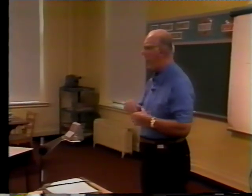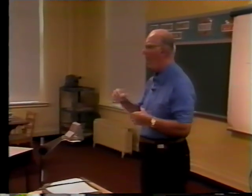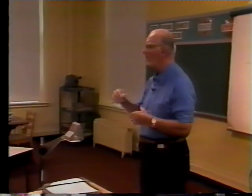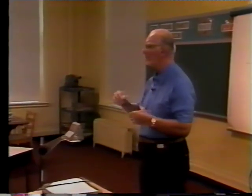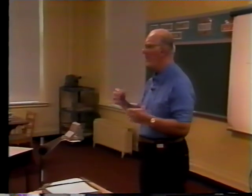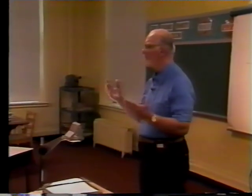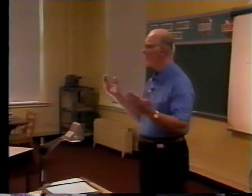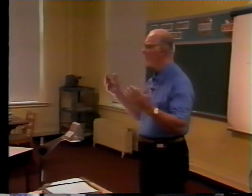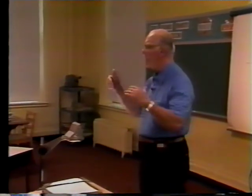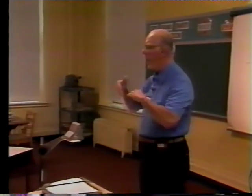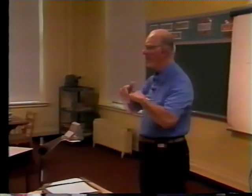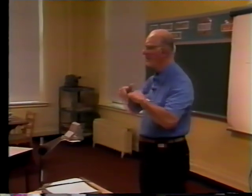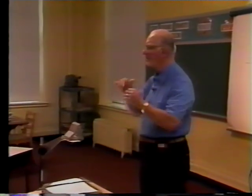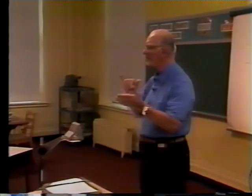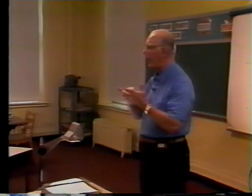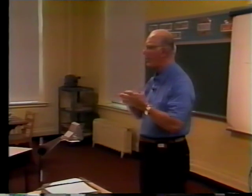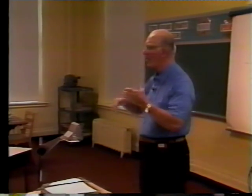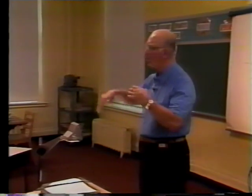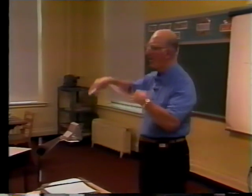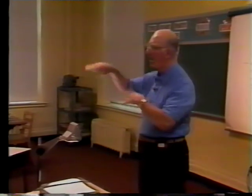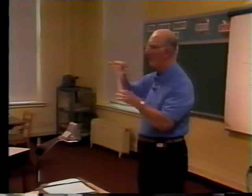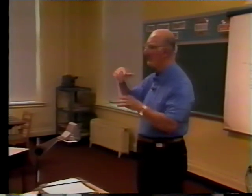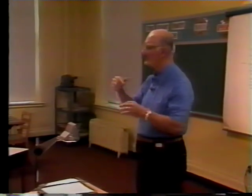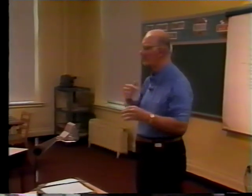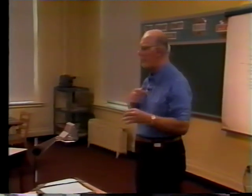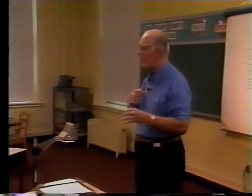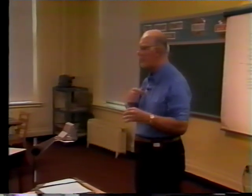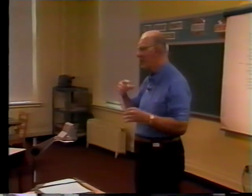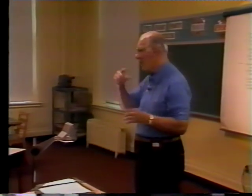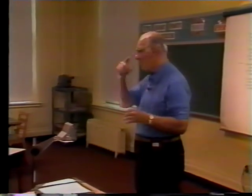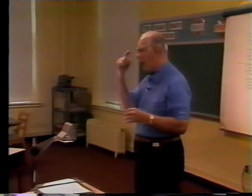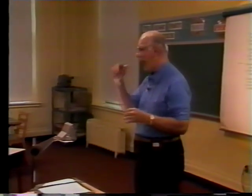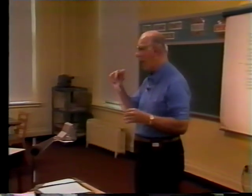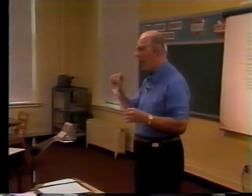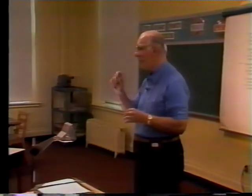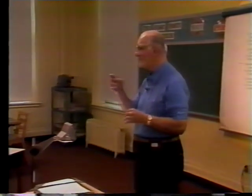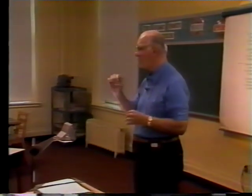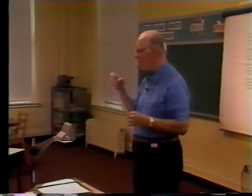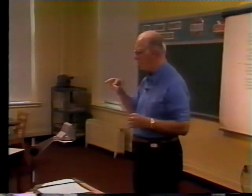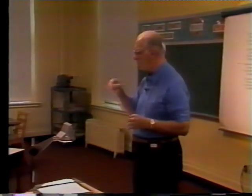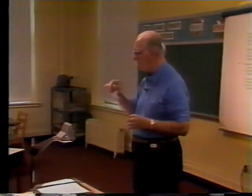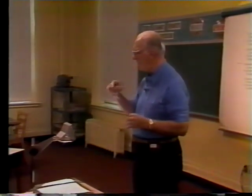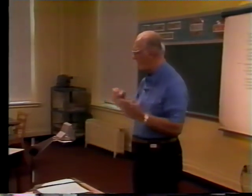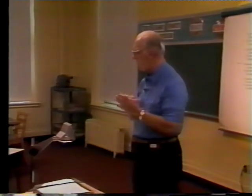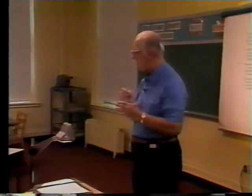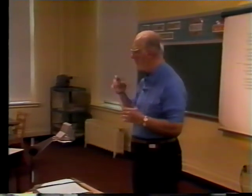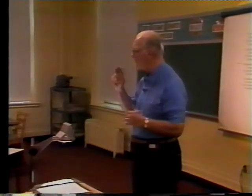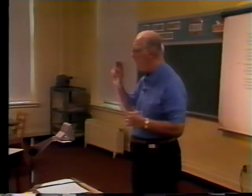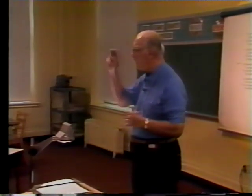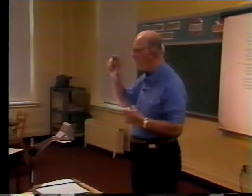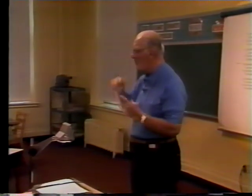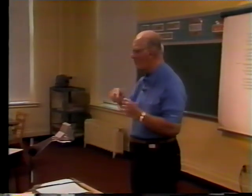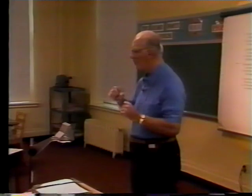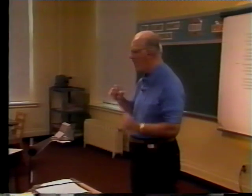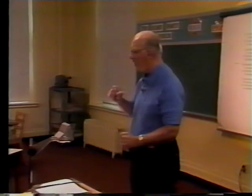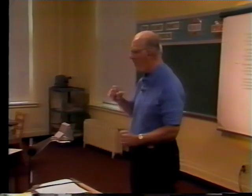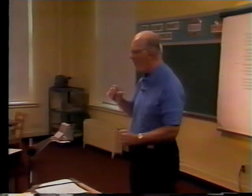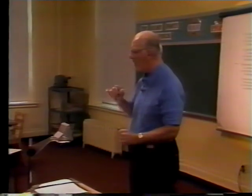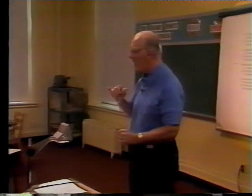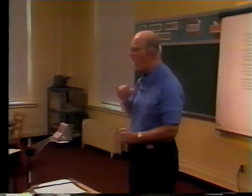Out of the night that covers me, black as the pit from pole to pole,